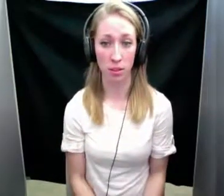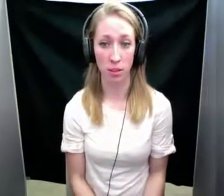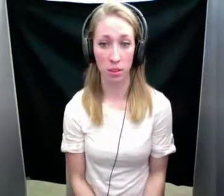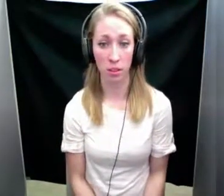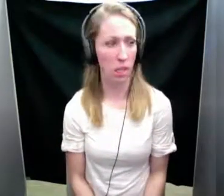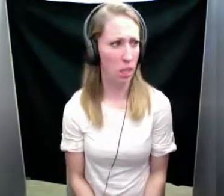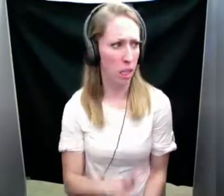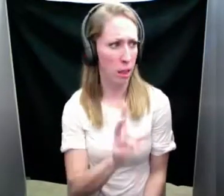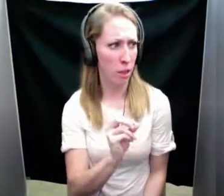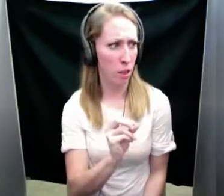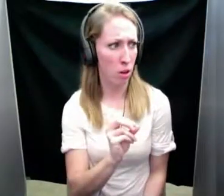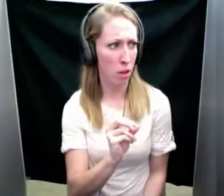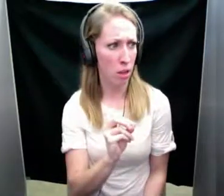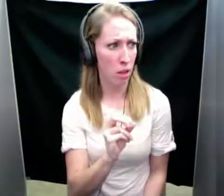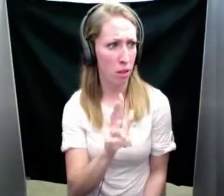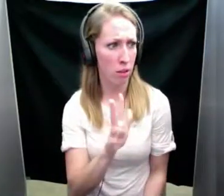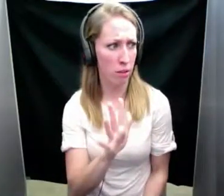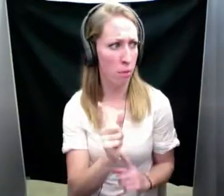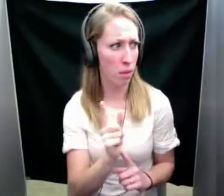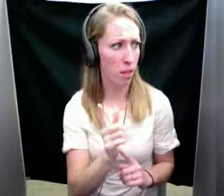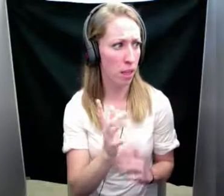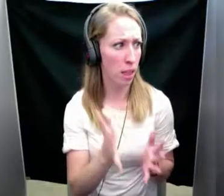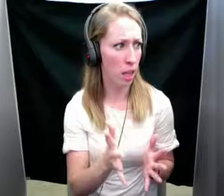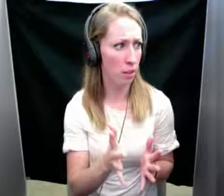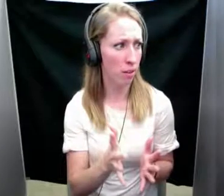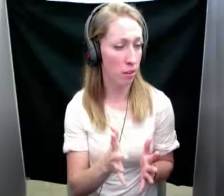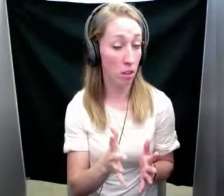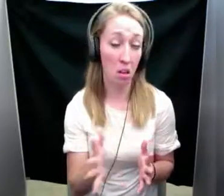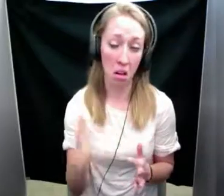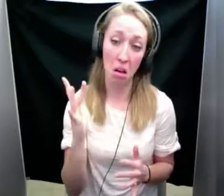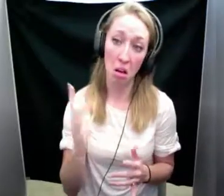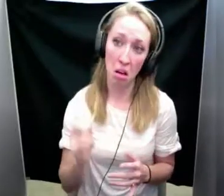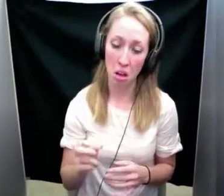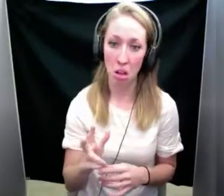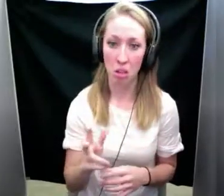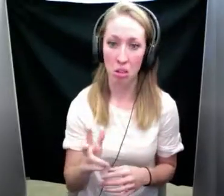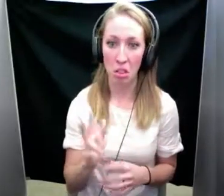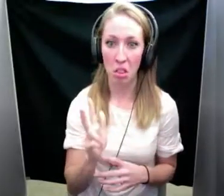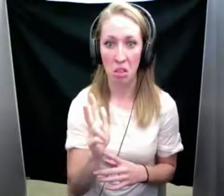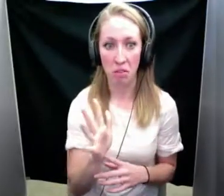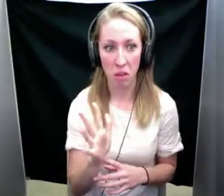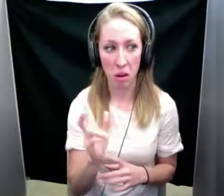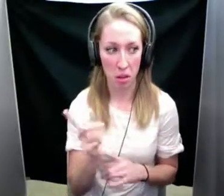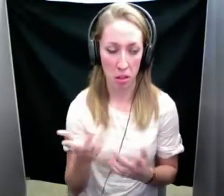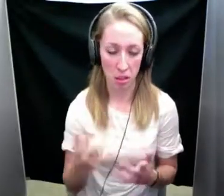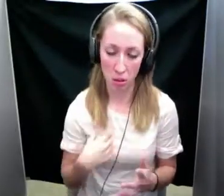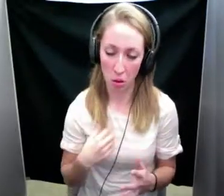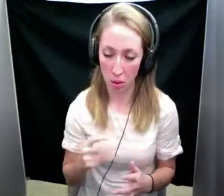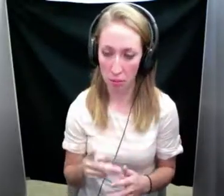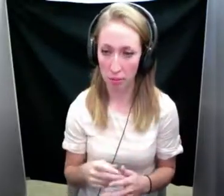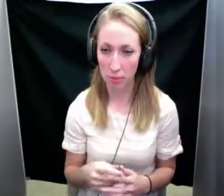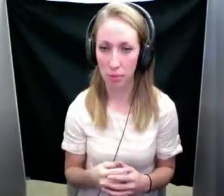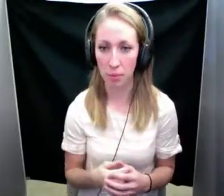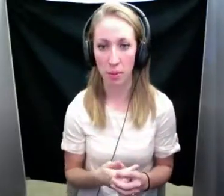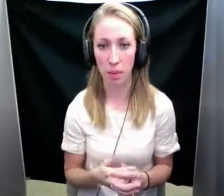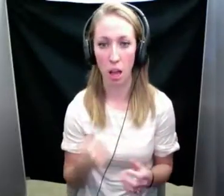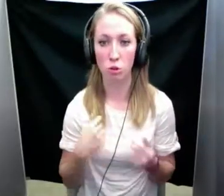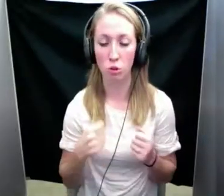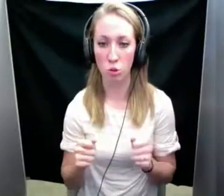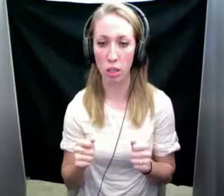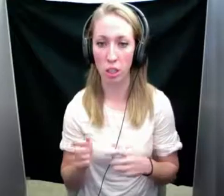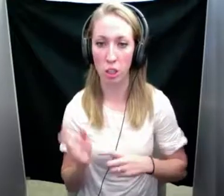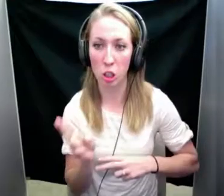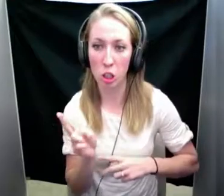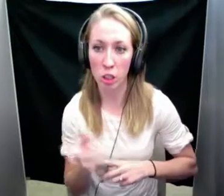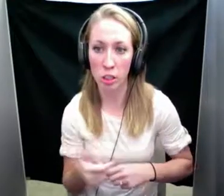it 30 or 35? It used to be 35. Okay, so hopefully I'll get it in just as the bell rings. I'll tell